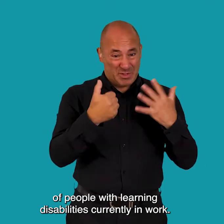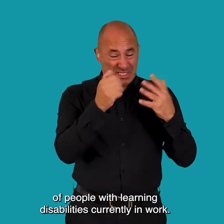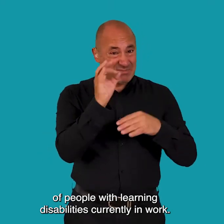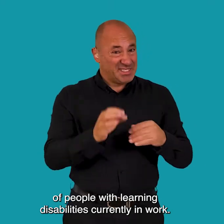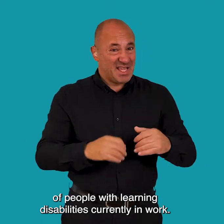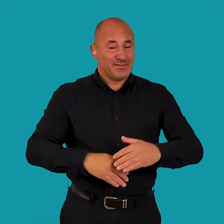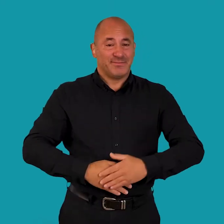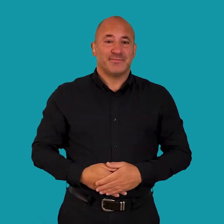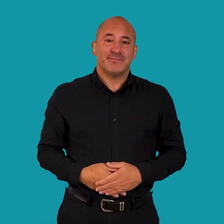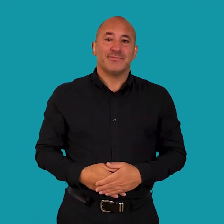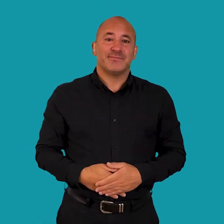work.